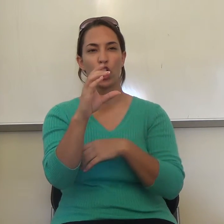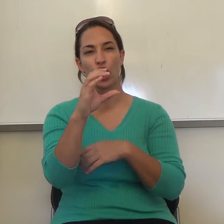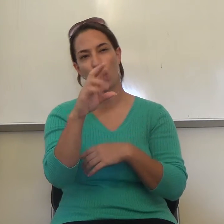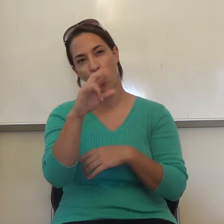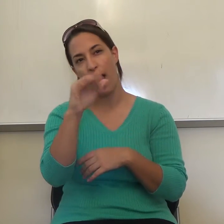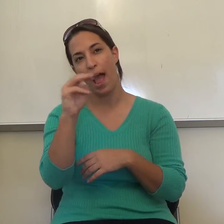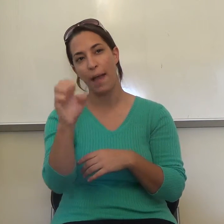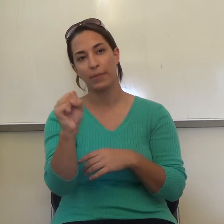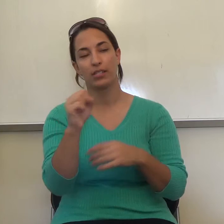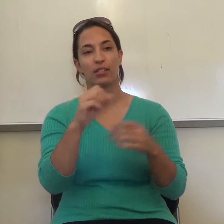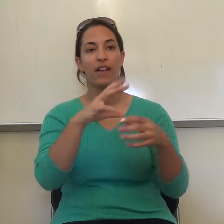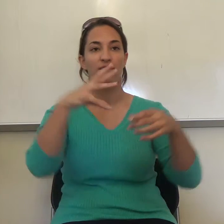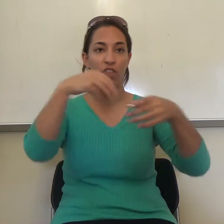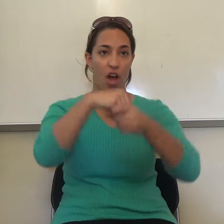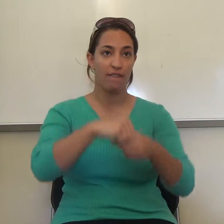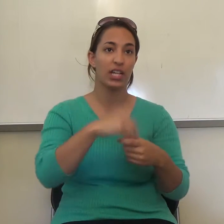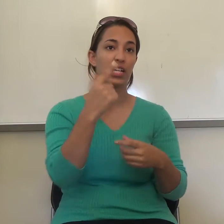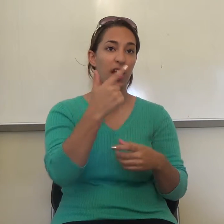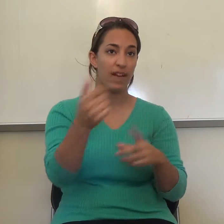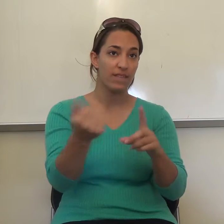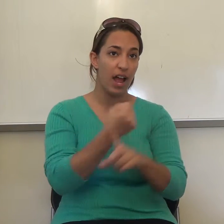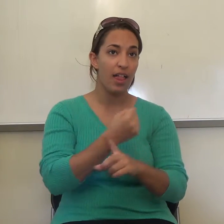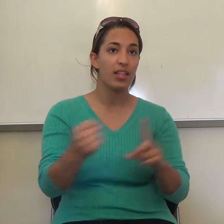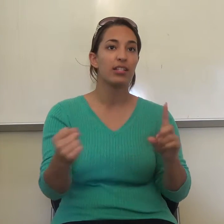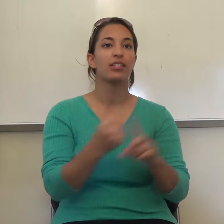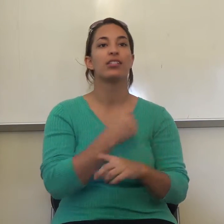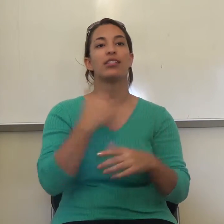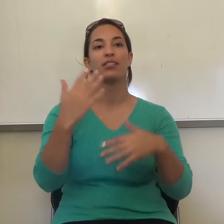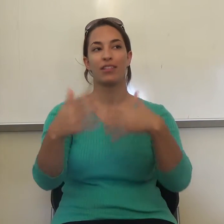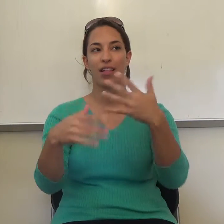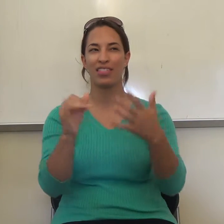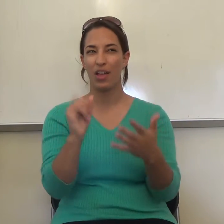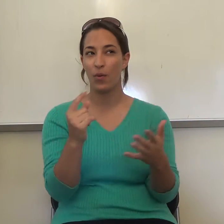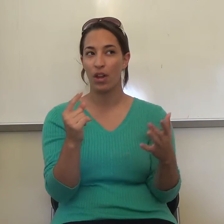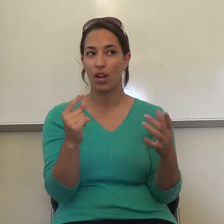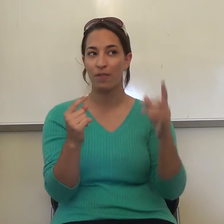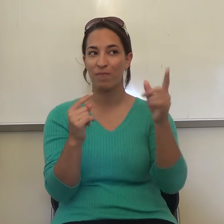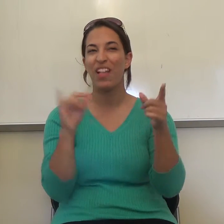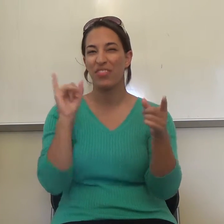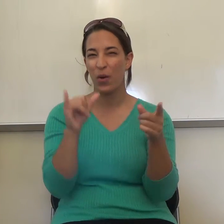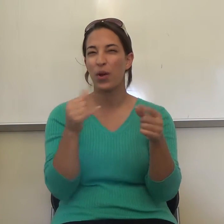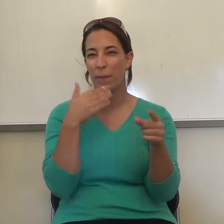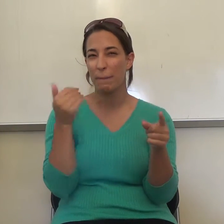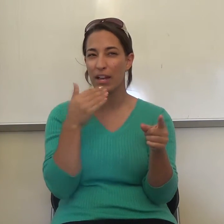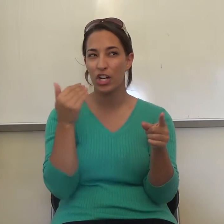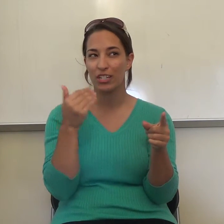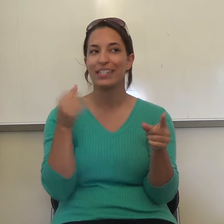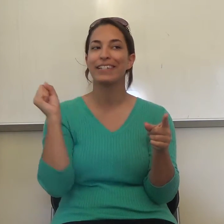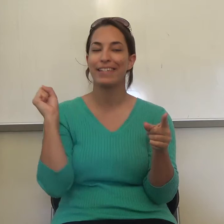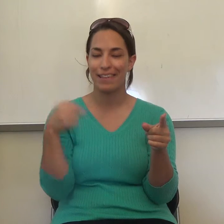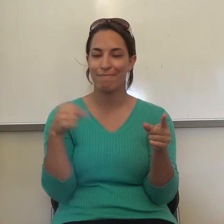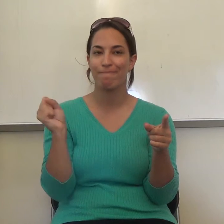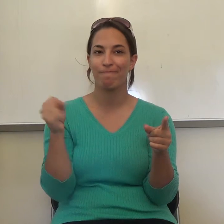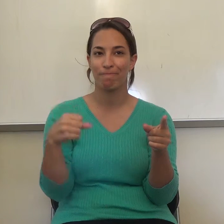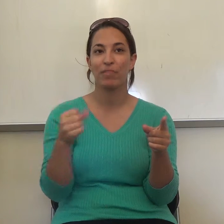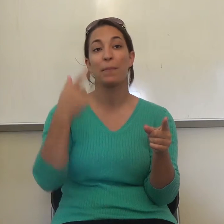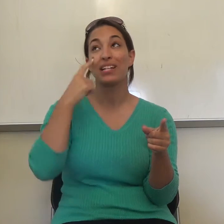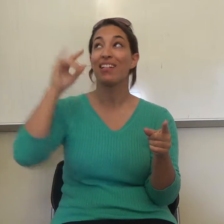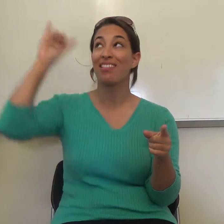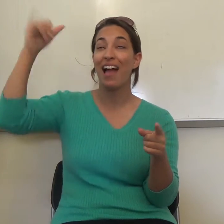to file a lawsuit against gun manufacturers. Does that work? Yeah. That has the idea.